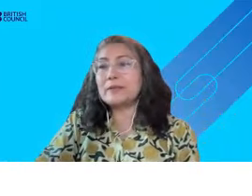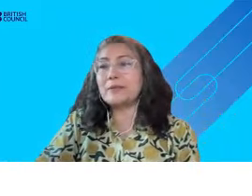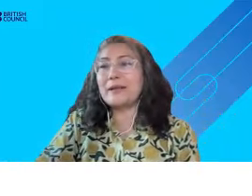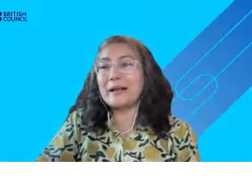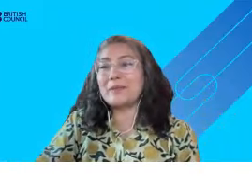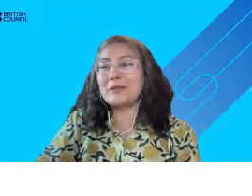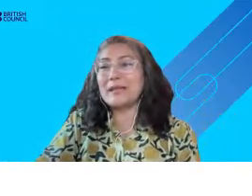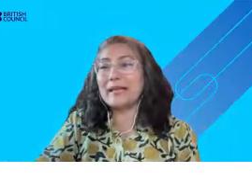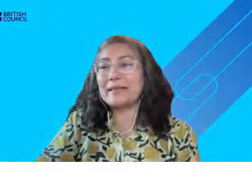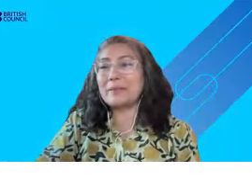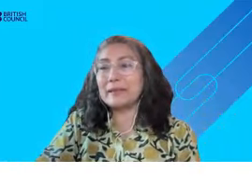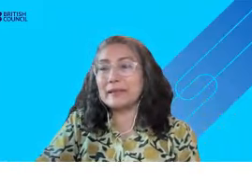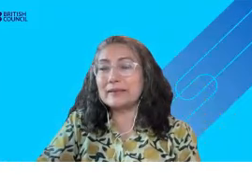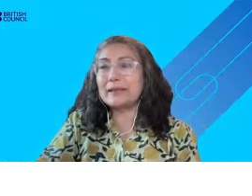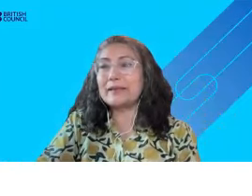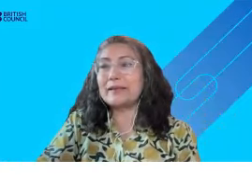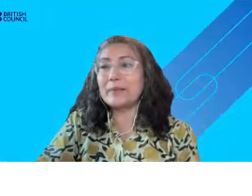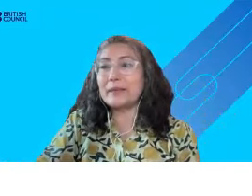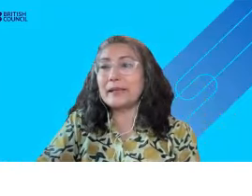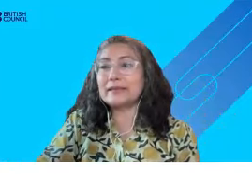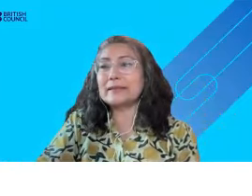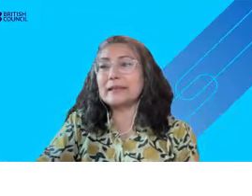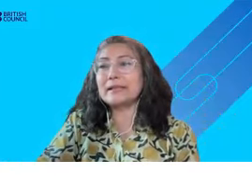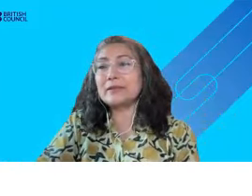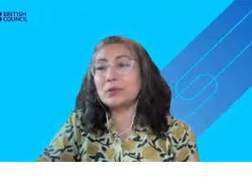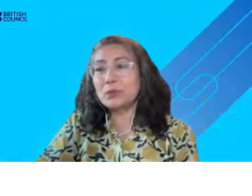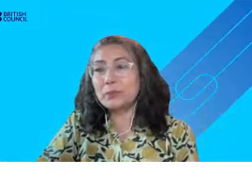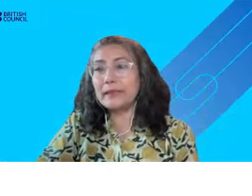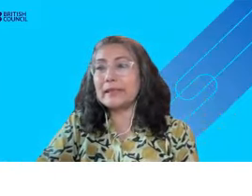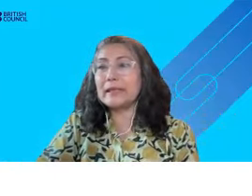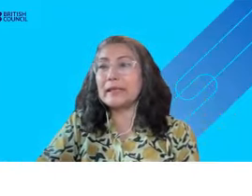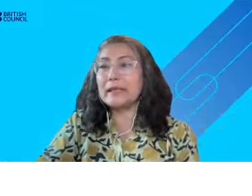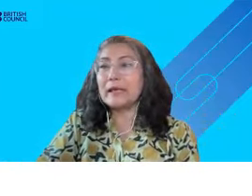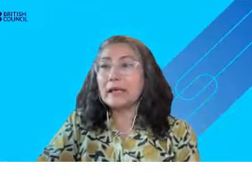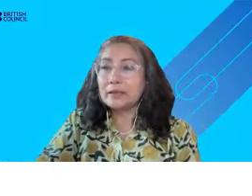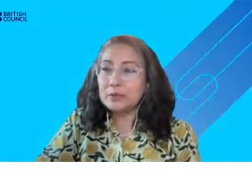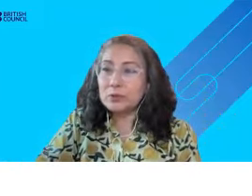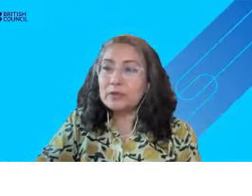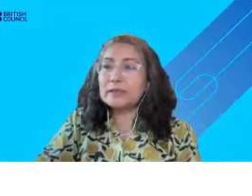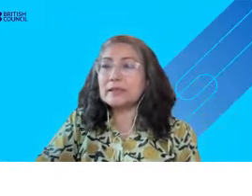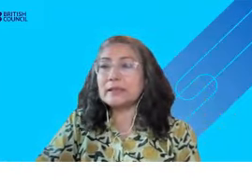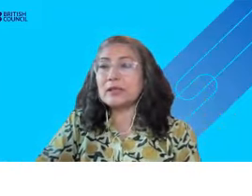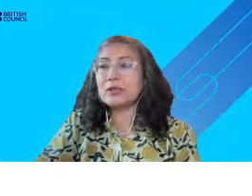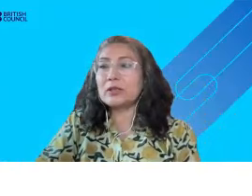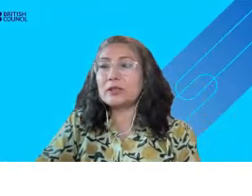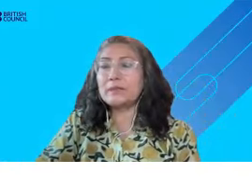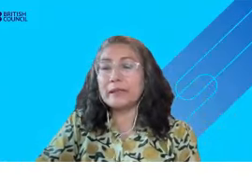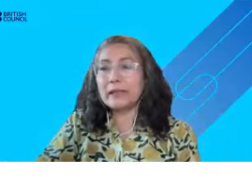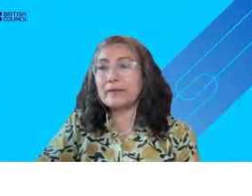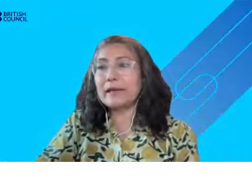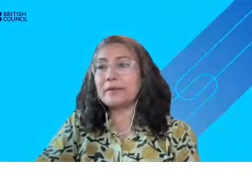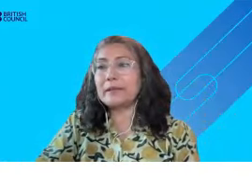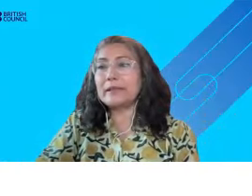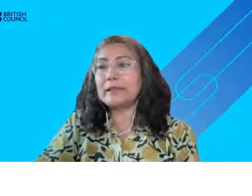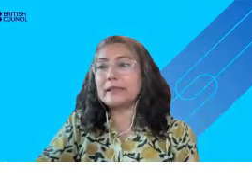roles, we are coming to that. Peer learning, grammar exercises, group making, community discussion, make